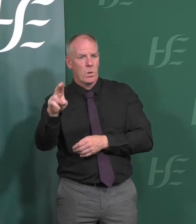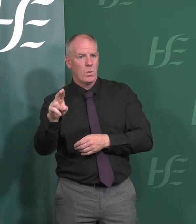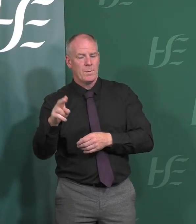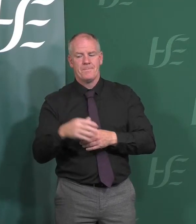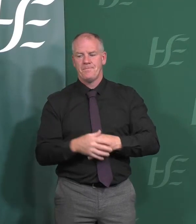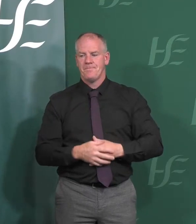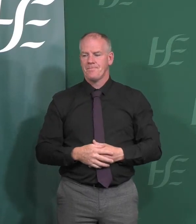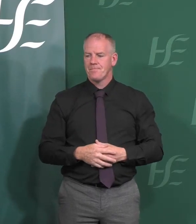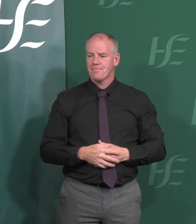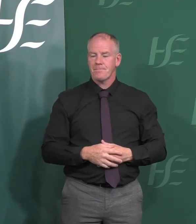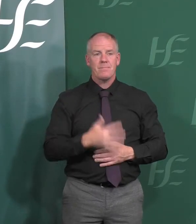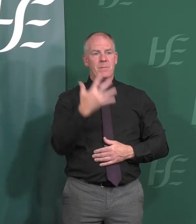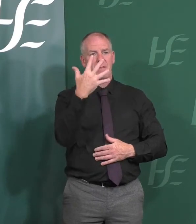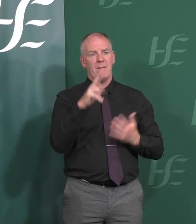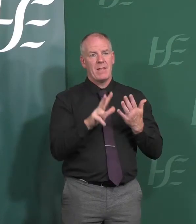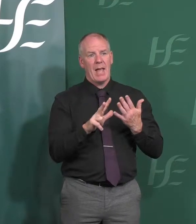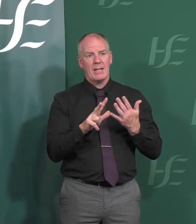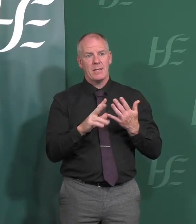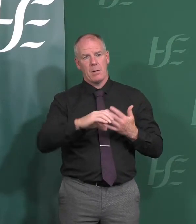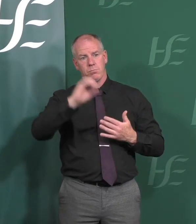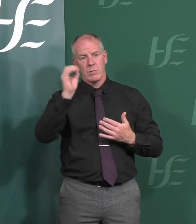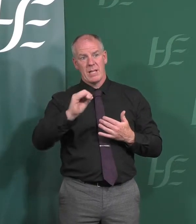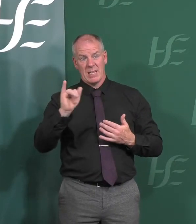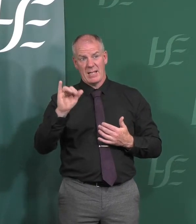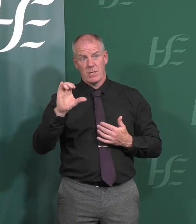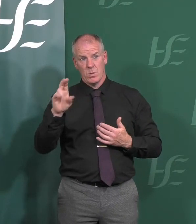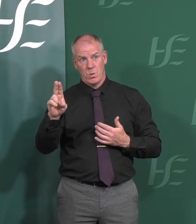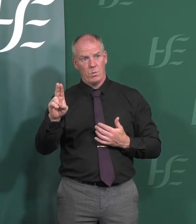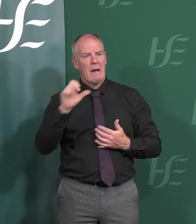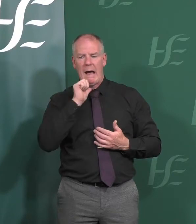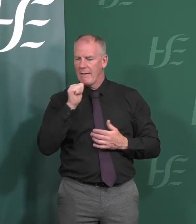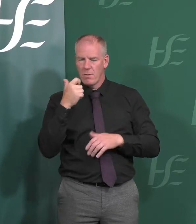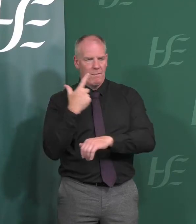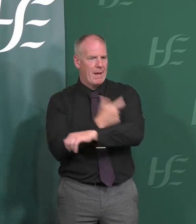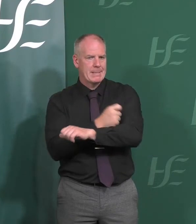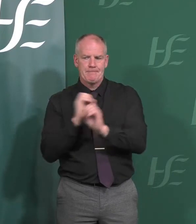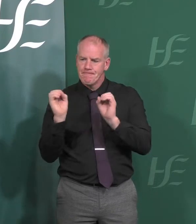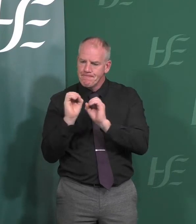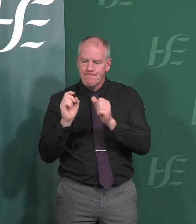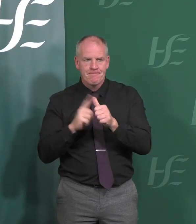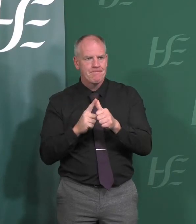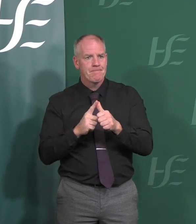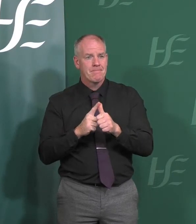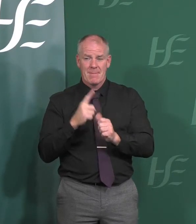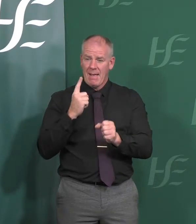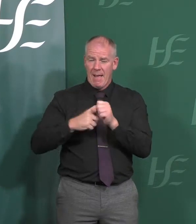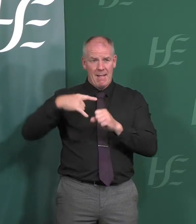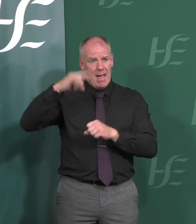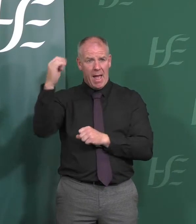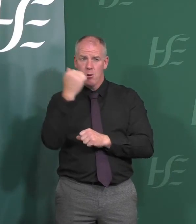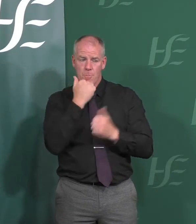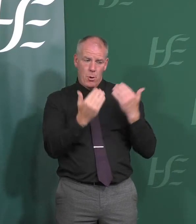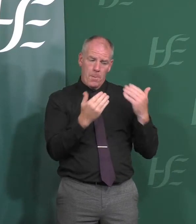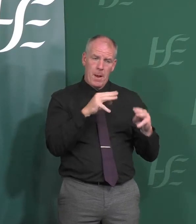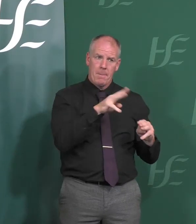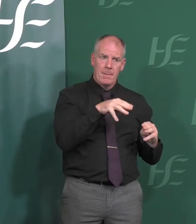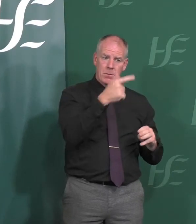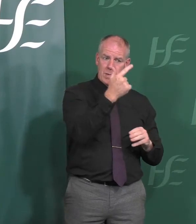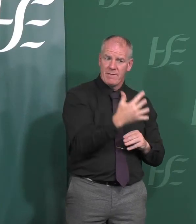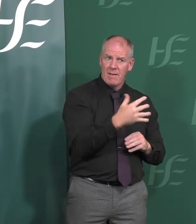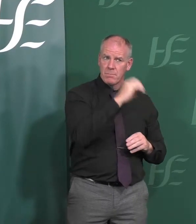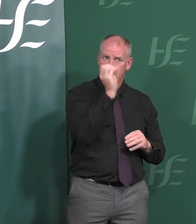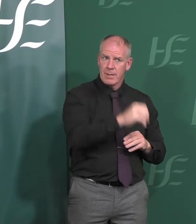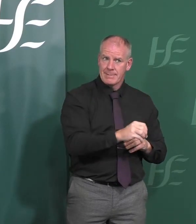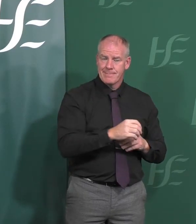week. 58% of ICU cases aren't vaccinated at all. Again, high in proportion to the population,